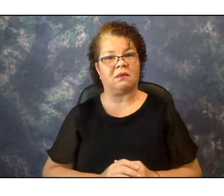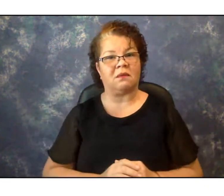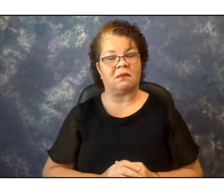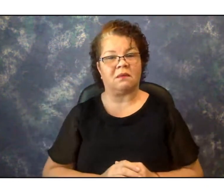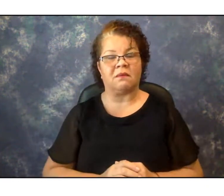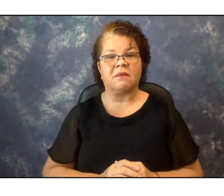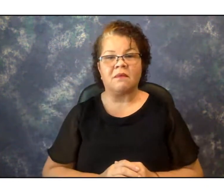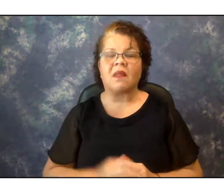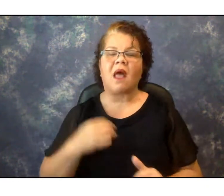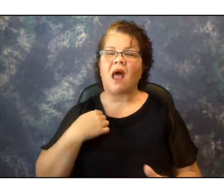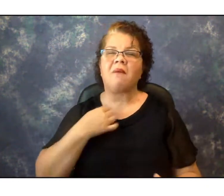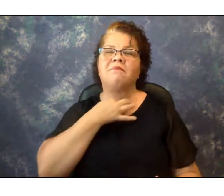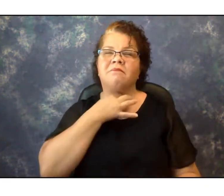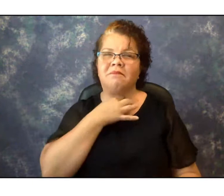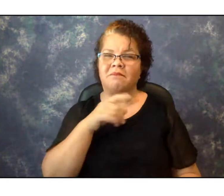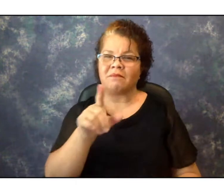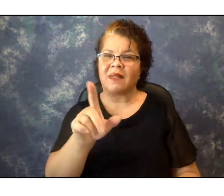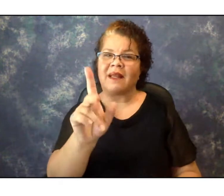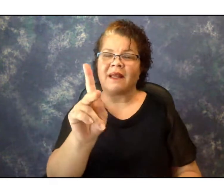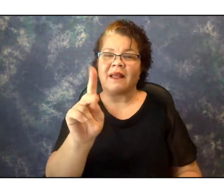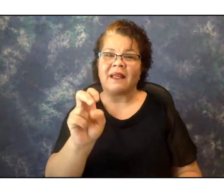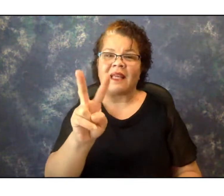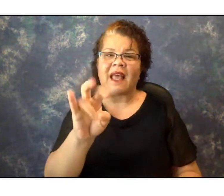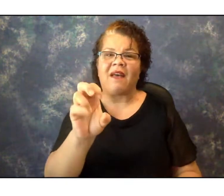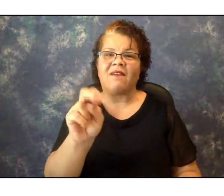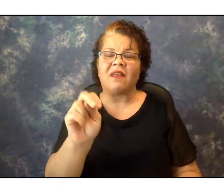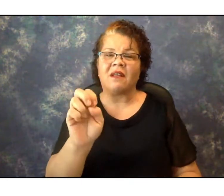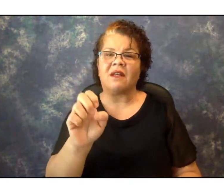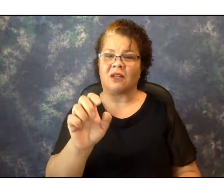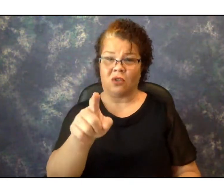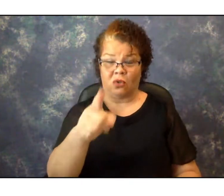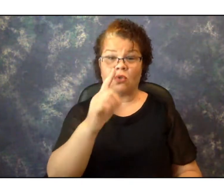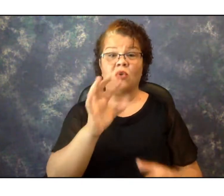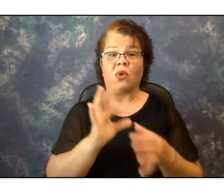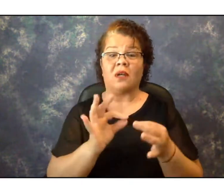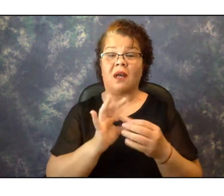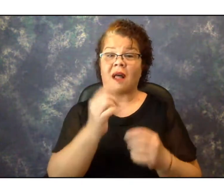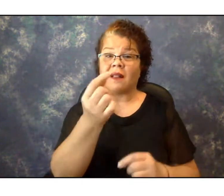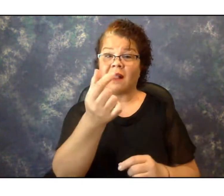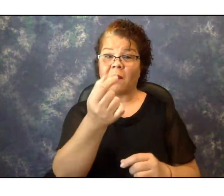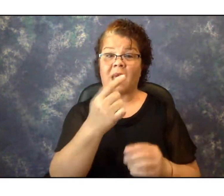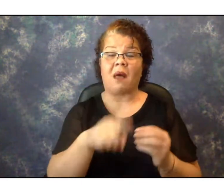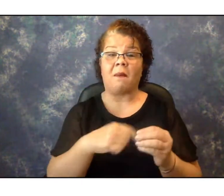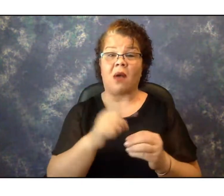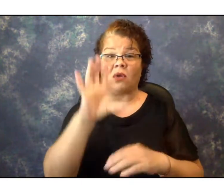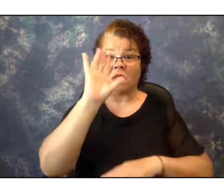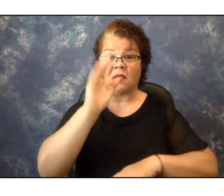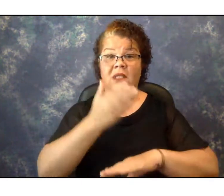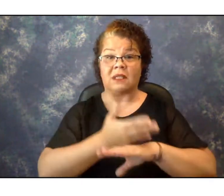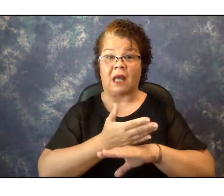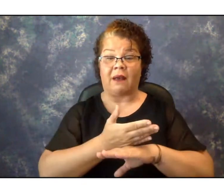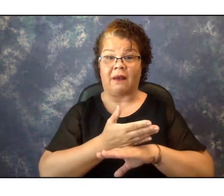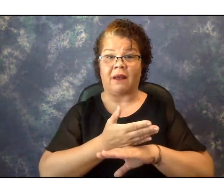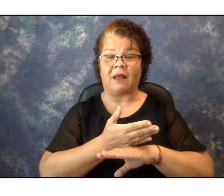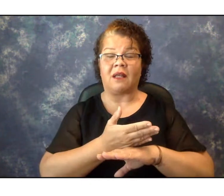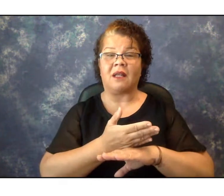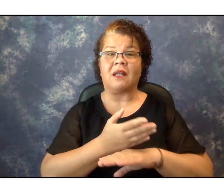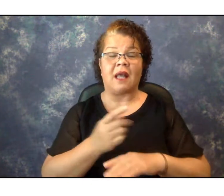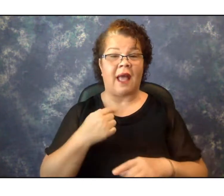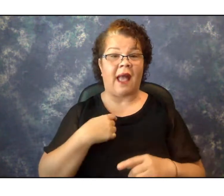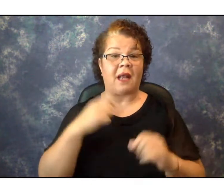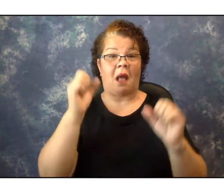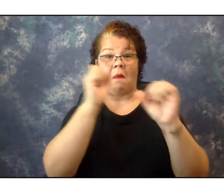hear, Kevin, how, you talked a bit about your son and those conversations, but Mhm. I imagine that there's